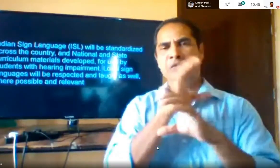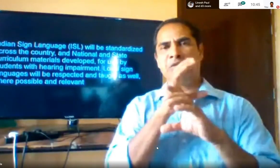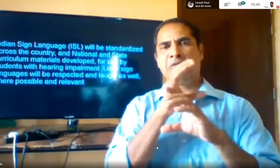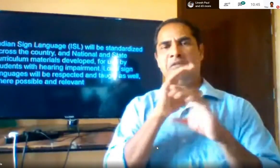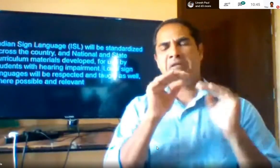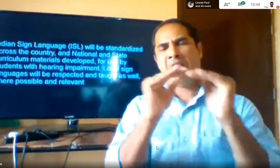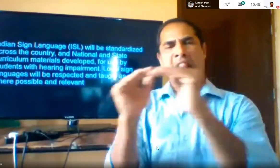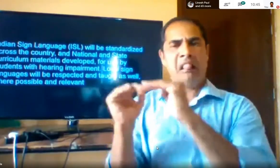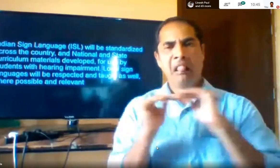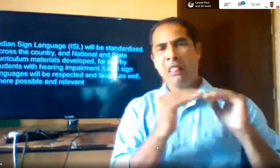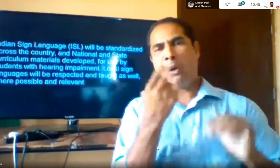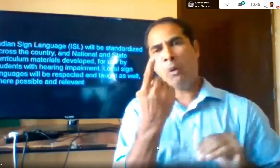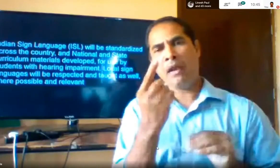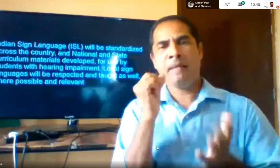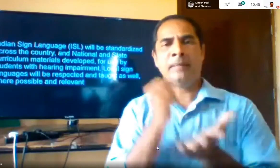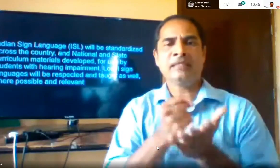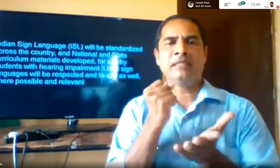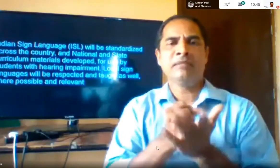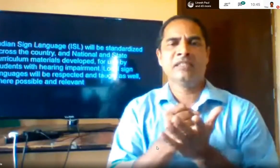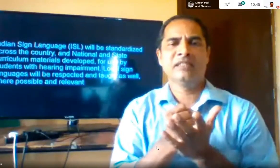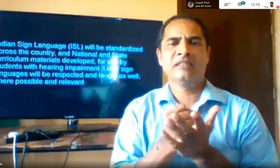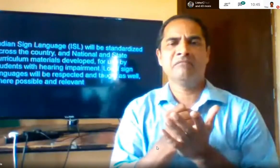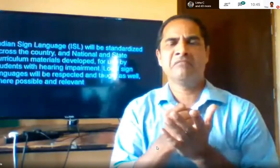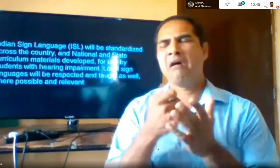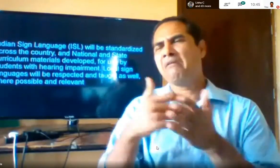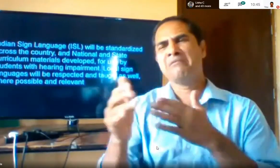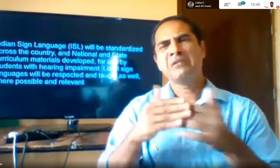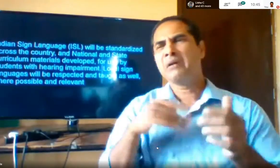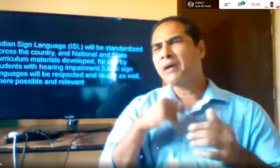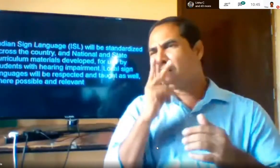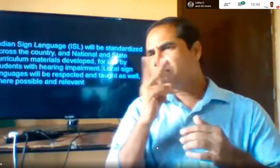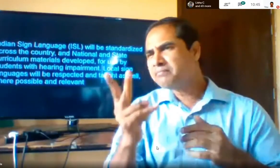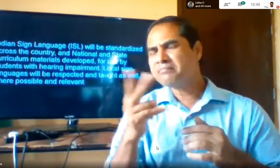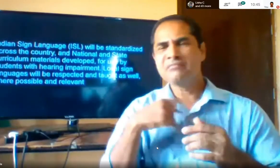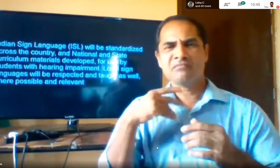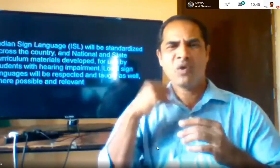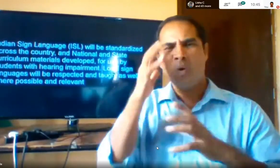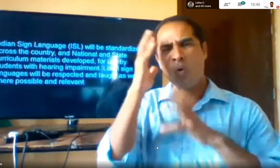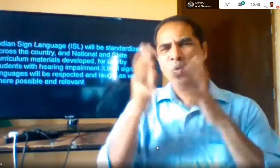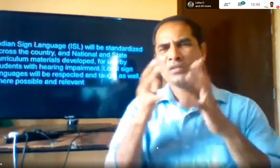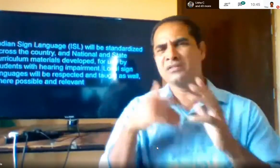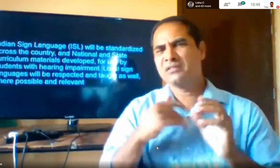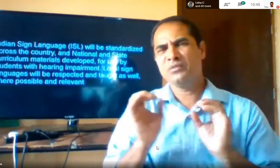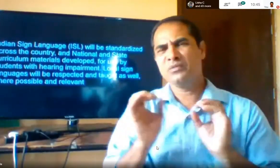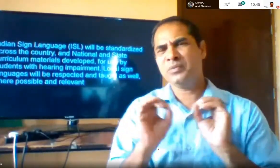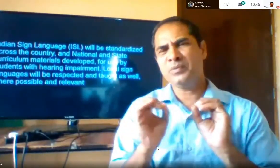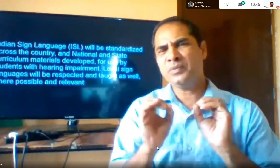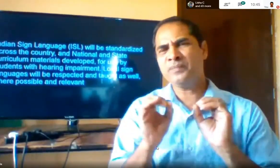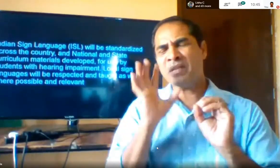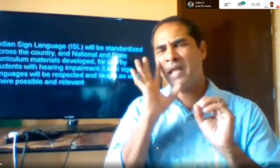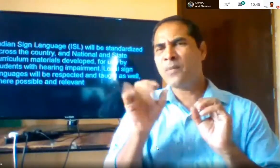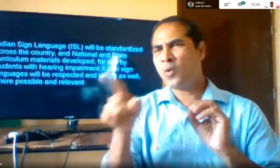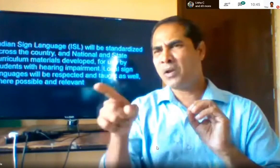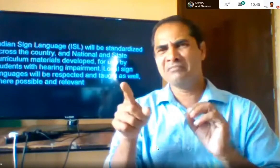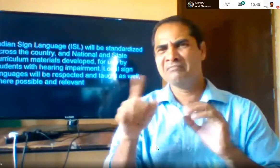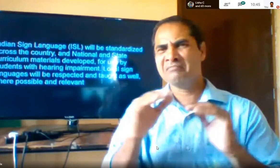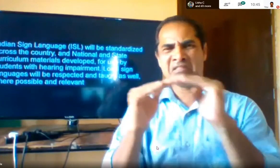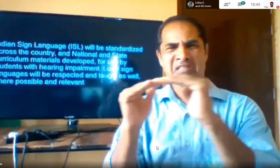is diversity. So standardization is must, but let's see. We are not worried much about